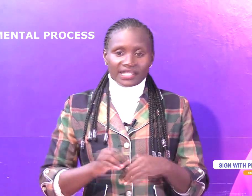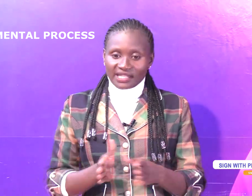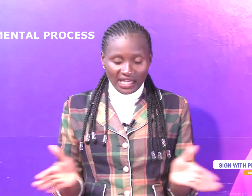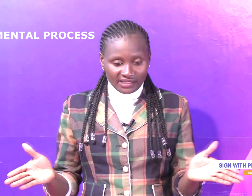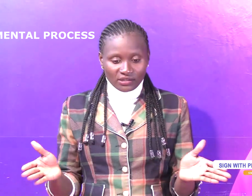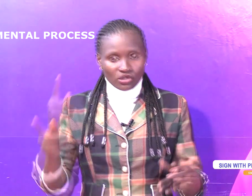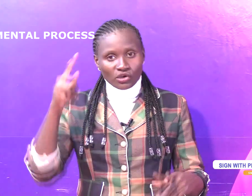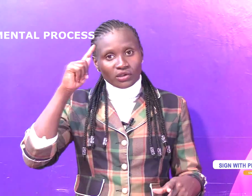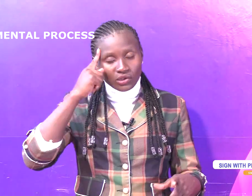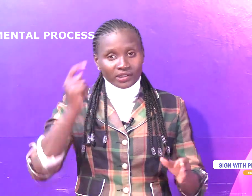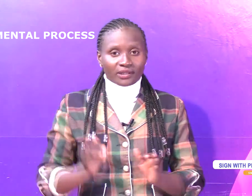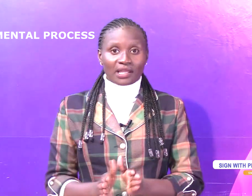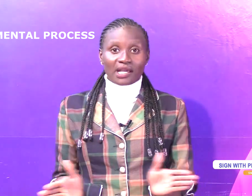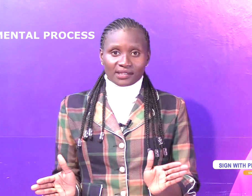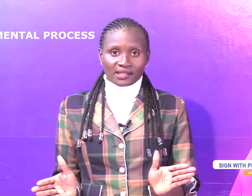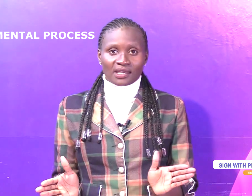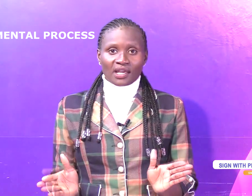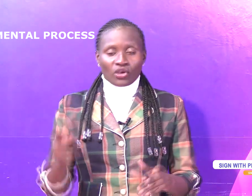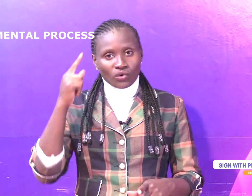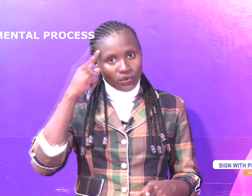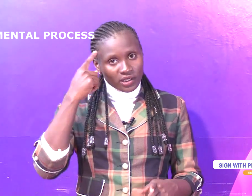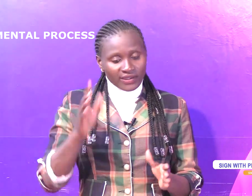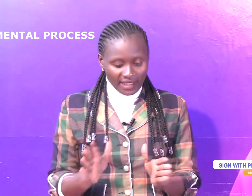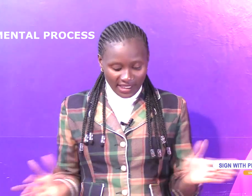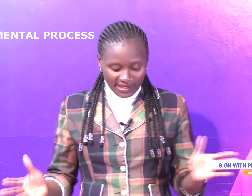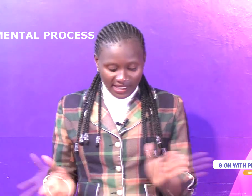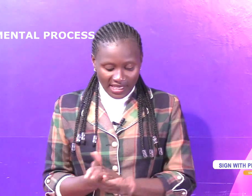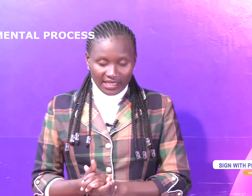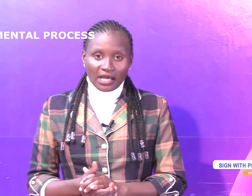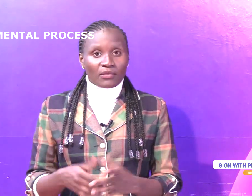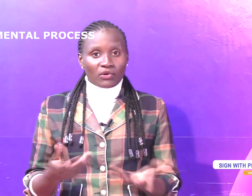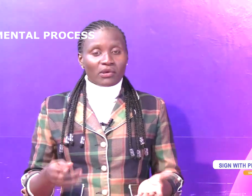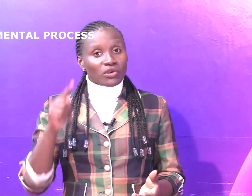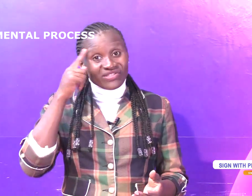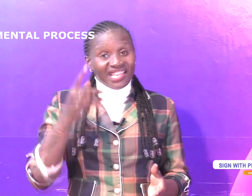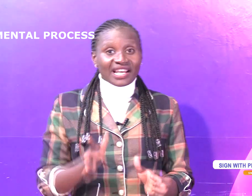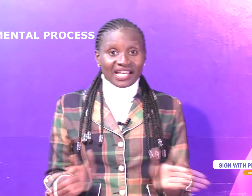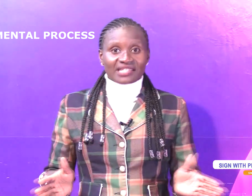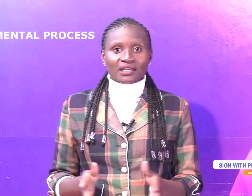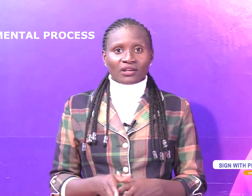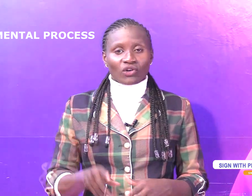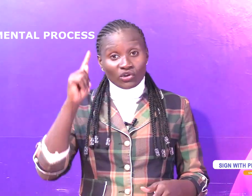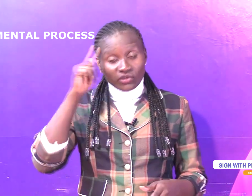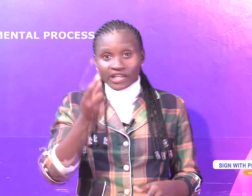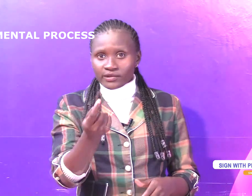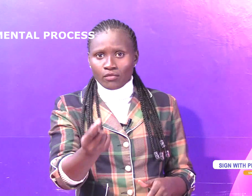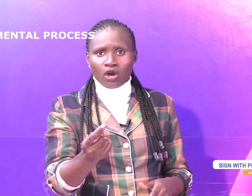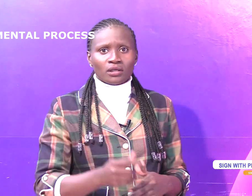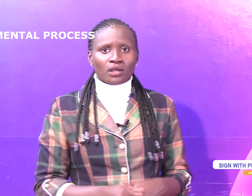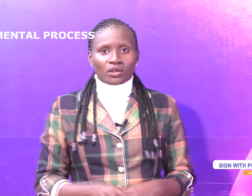less. So thoughtless, you thoughtless. And or maybe you think less, or you think small. You cannot